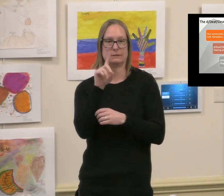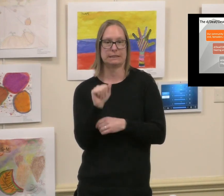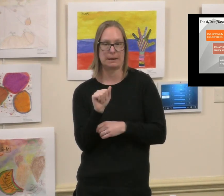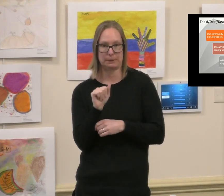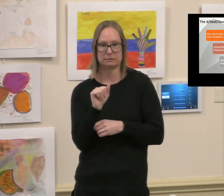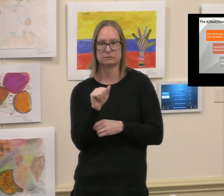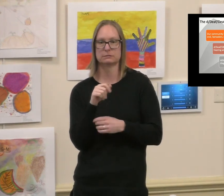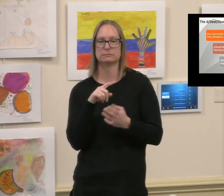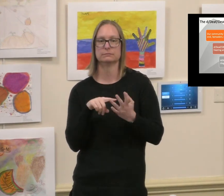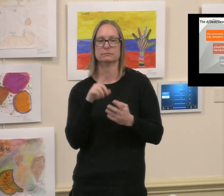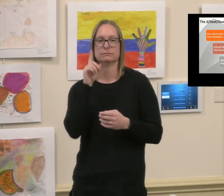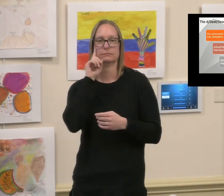Deaf disabled.